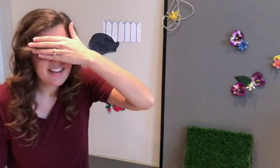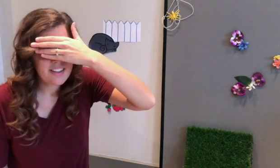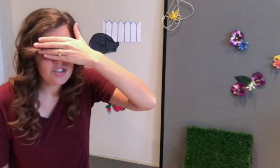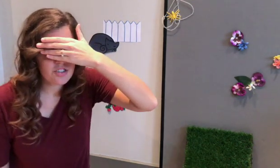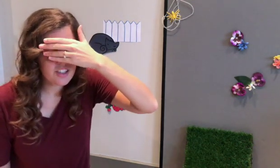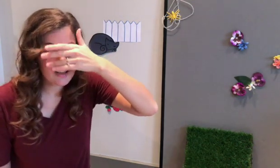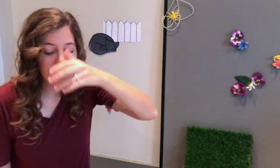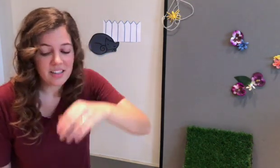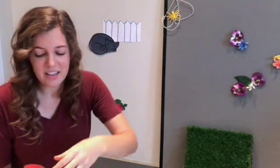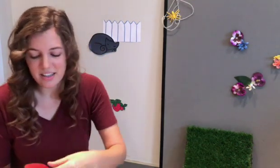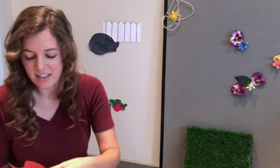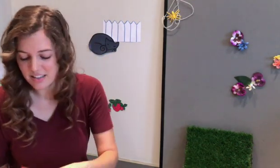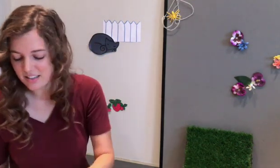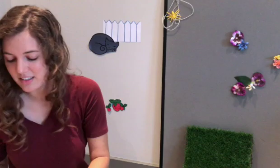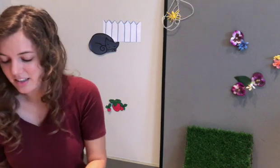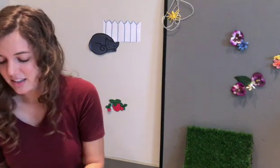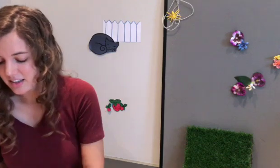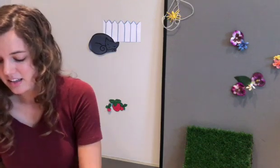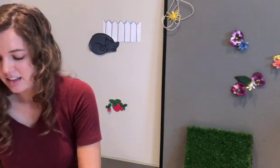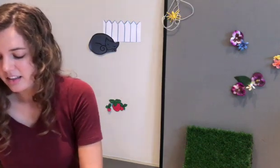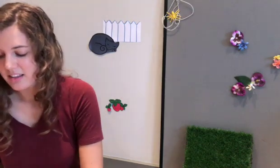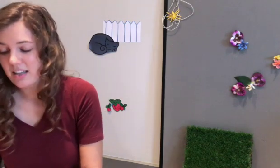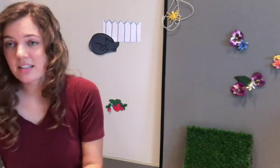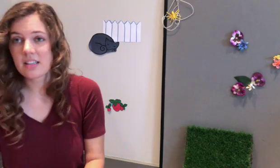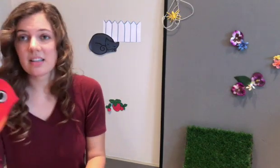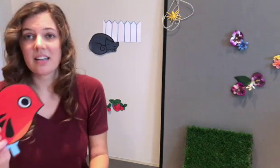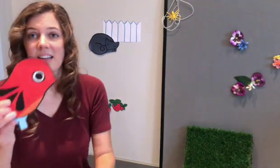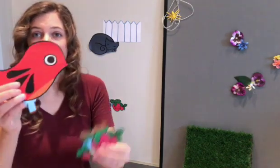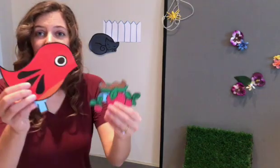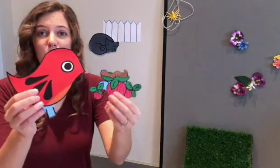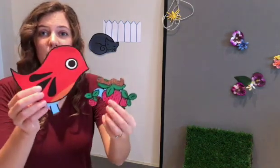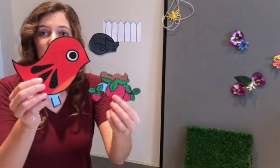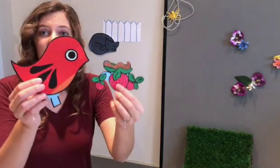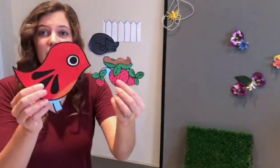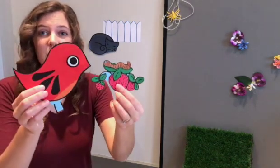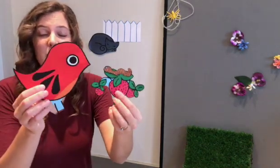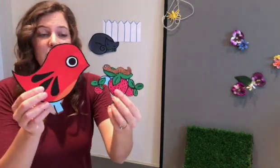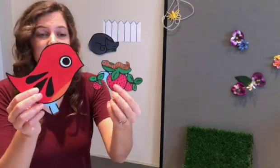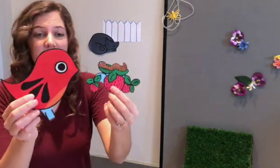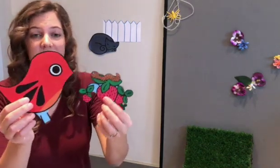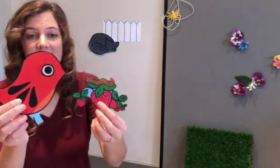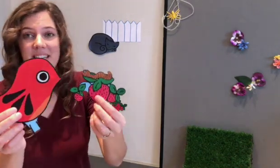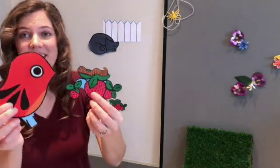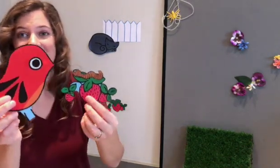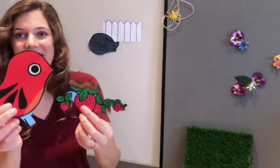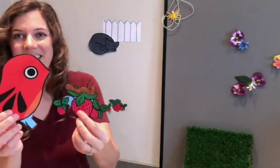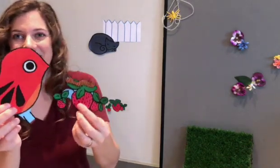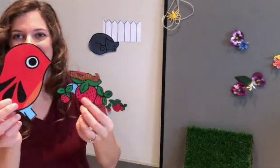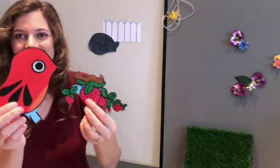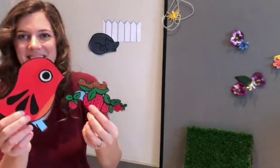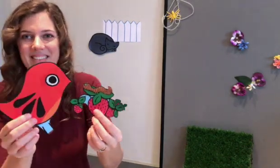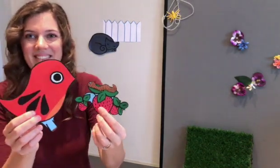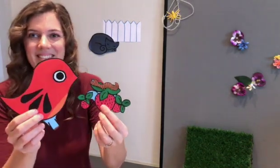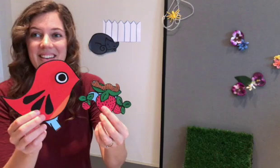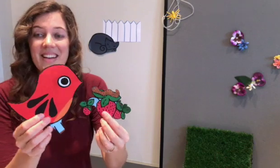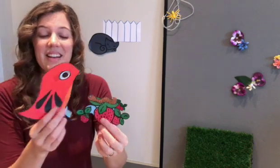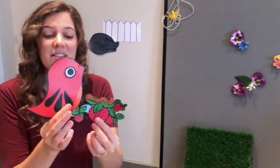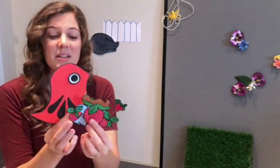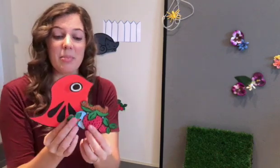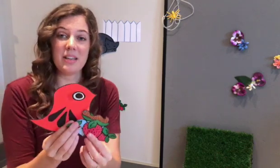the trees. This little bird and worm are asking you to